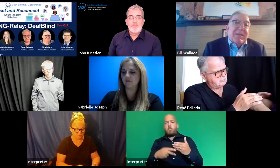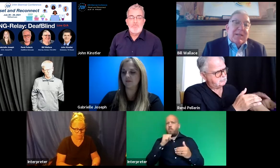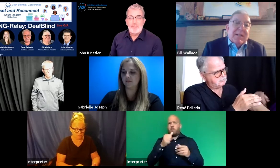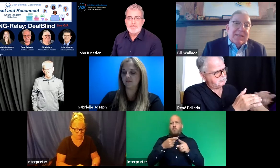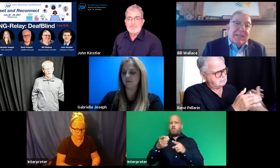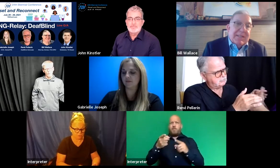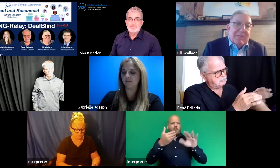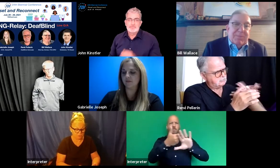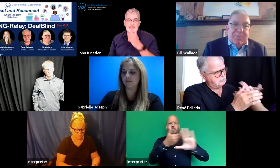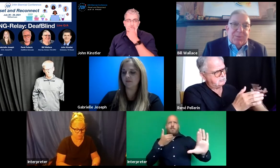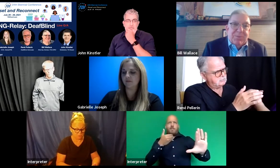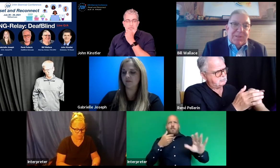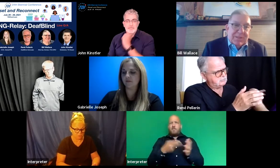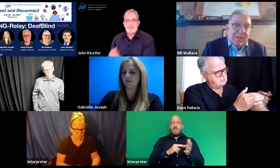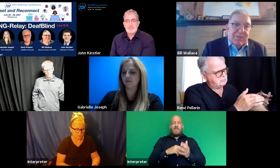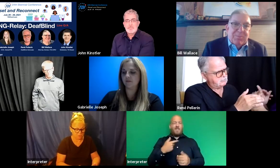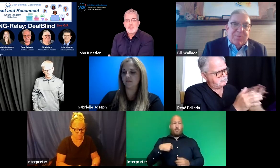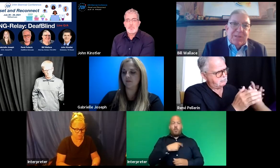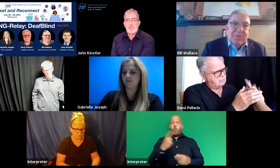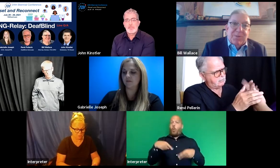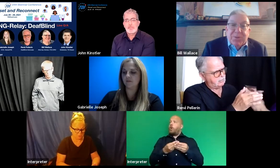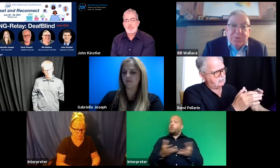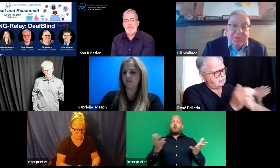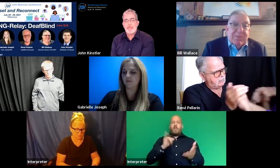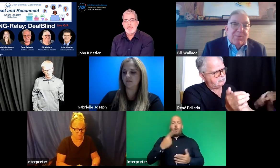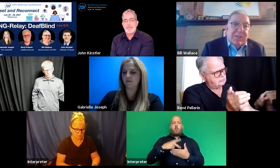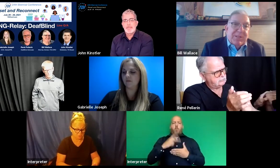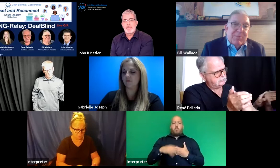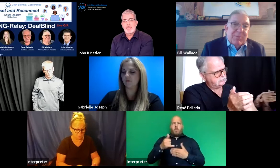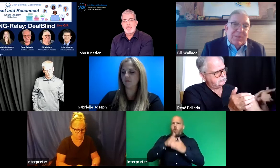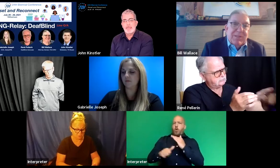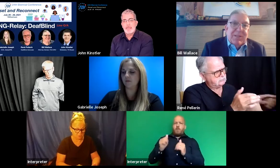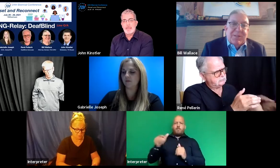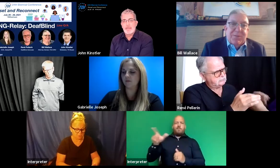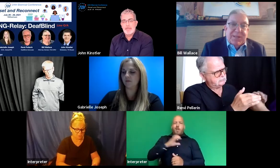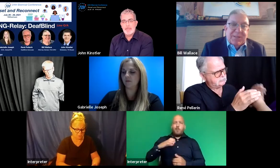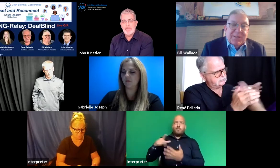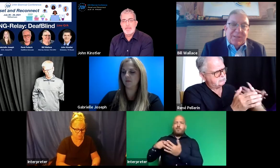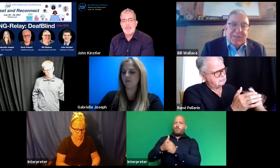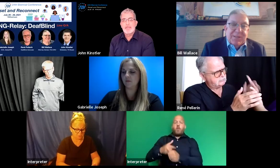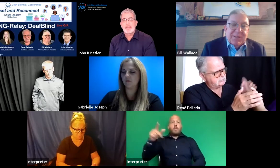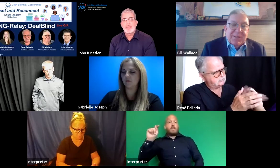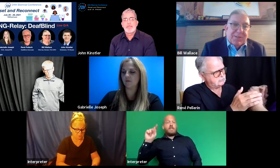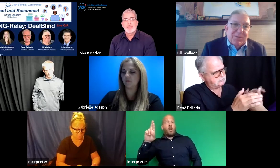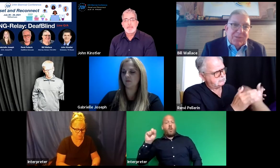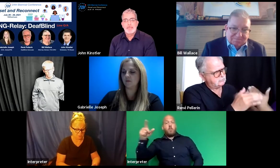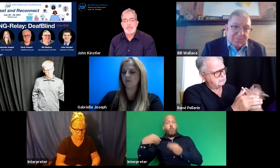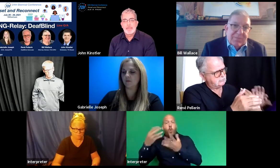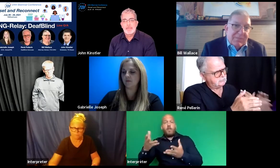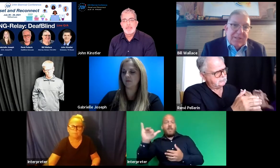equipment. And the TRS providers who choose to give away equipment do that on their own